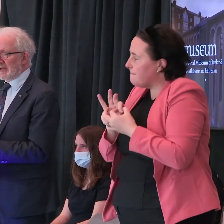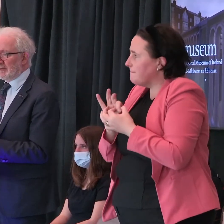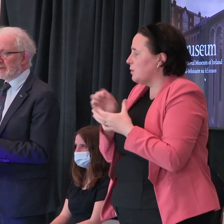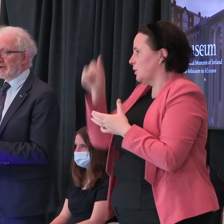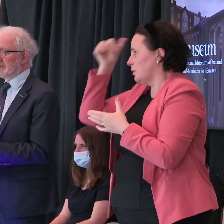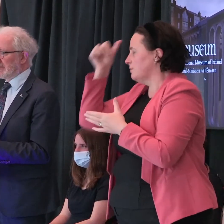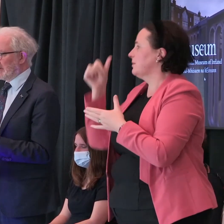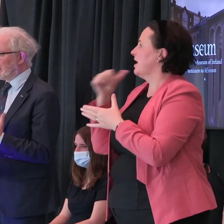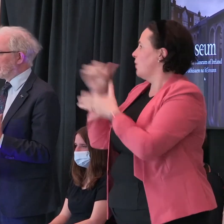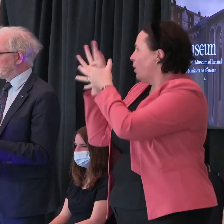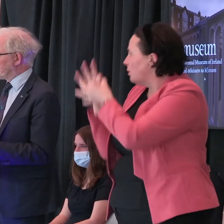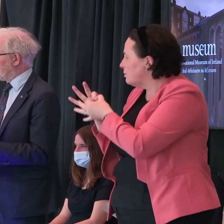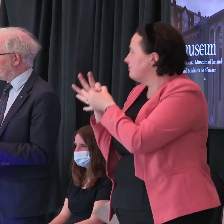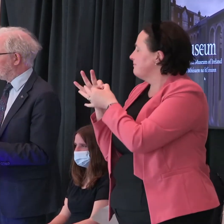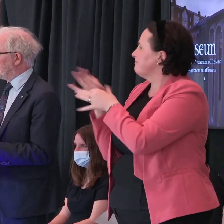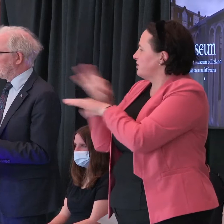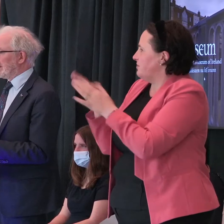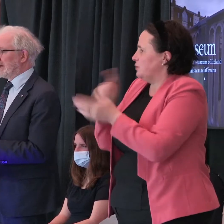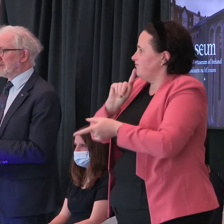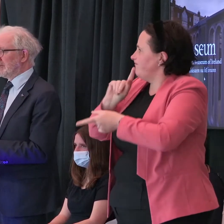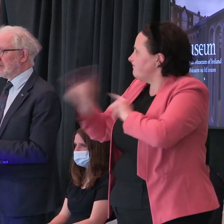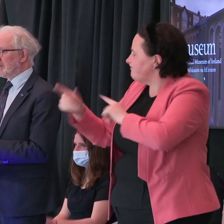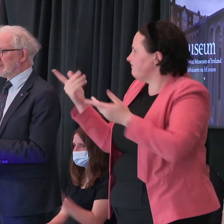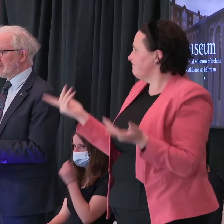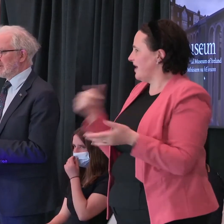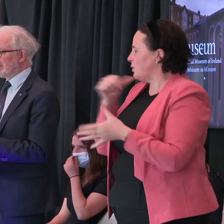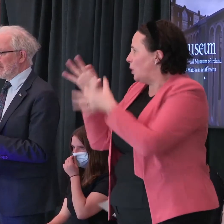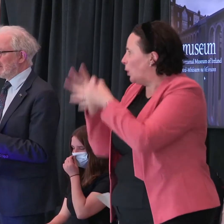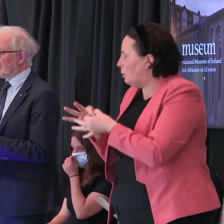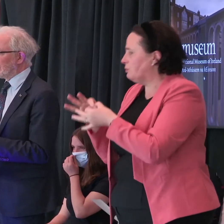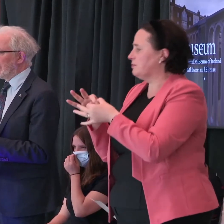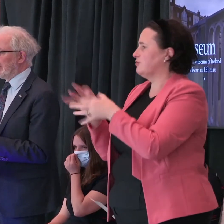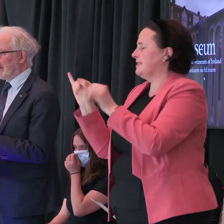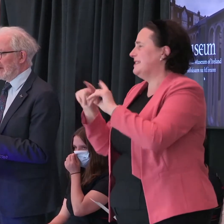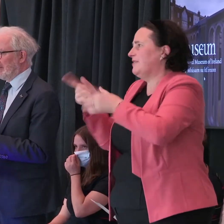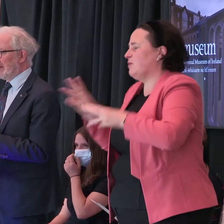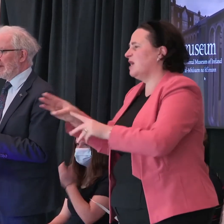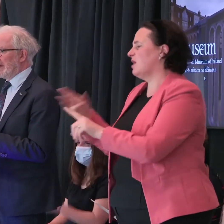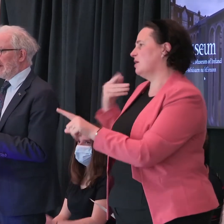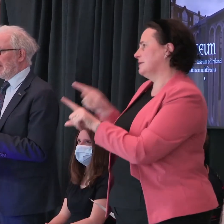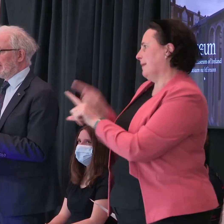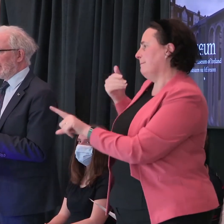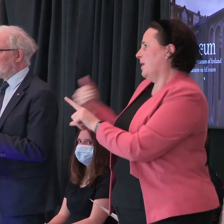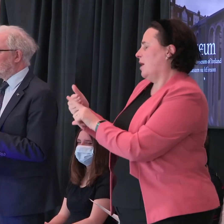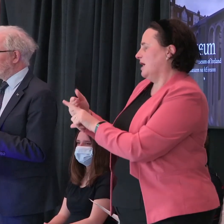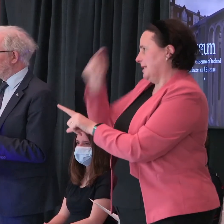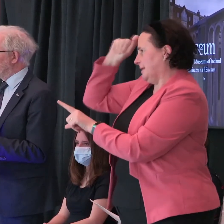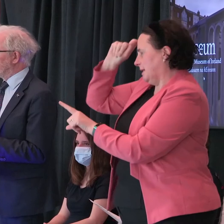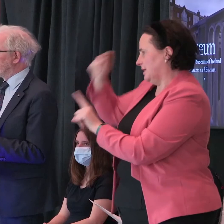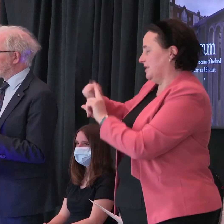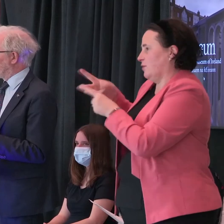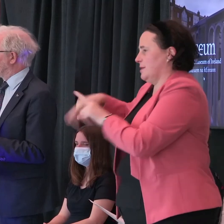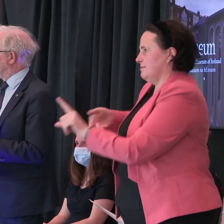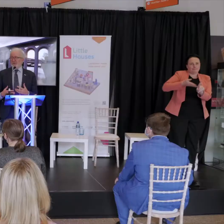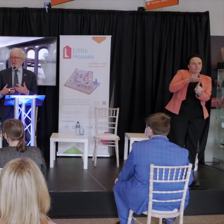how it became more pronounced and how government had to respond to the homeless crisis in a different way, and how new